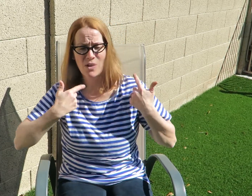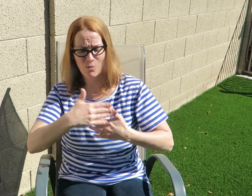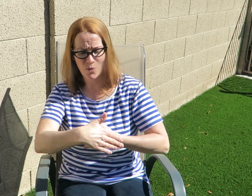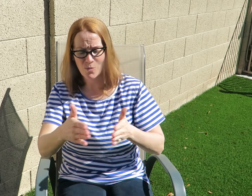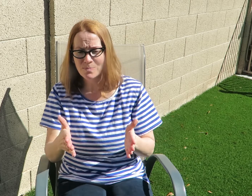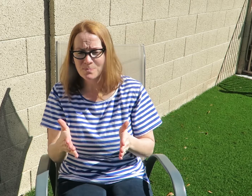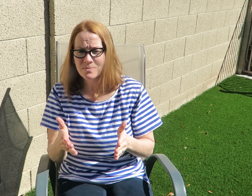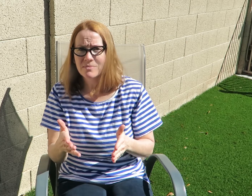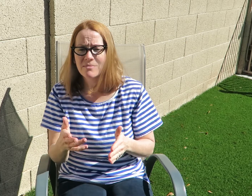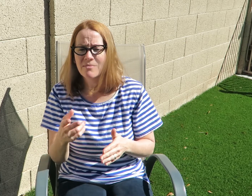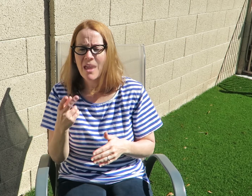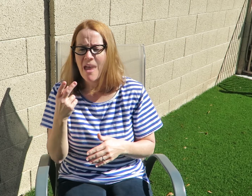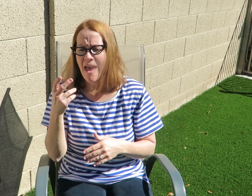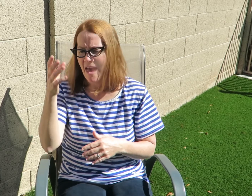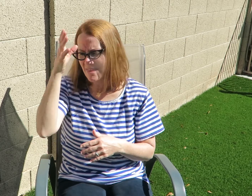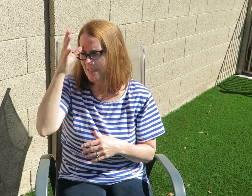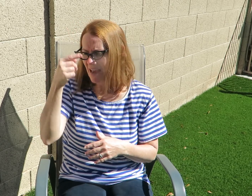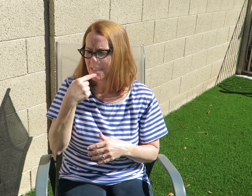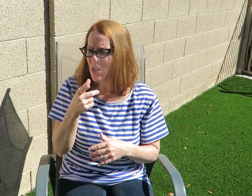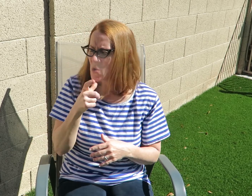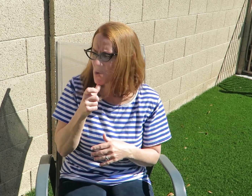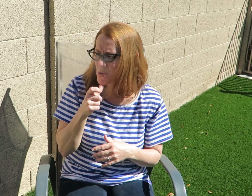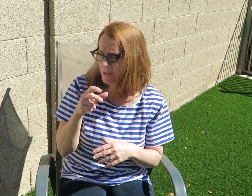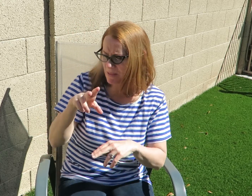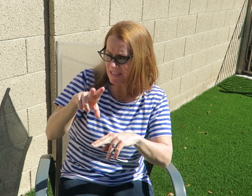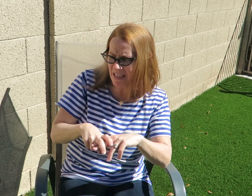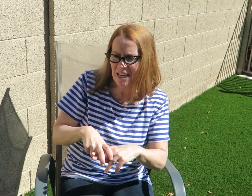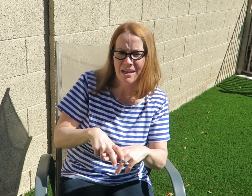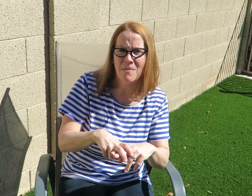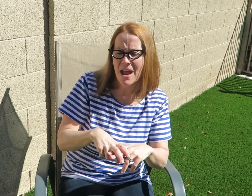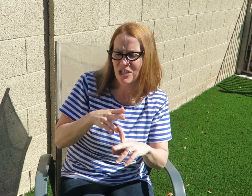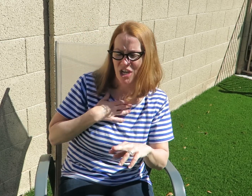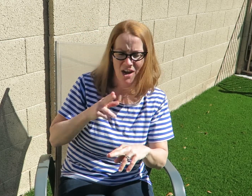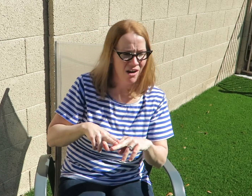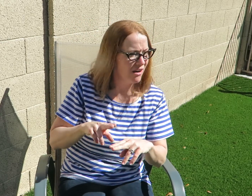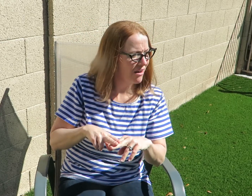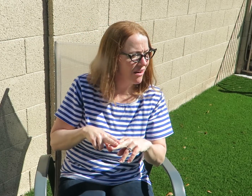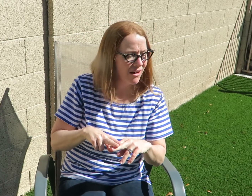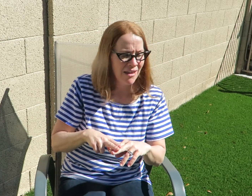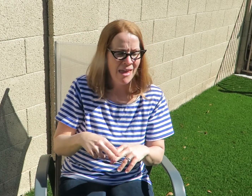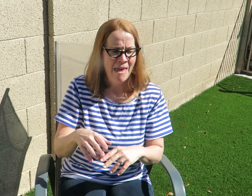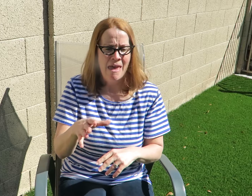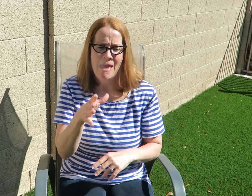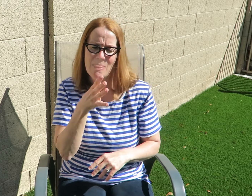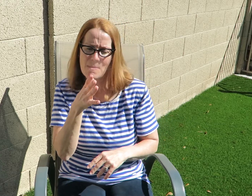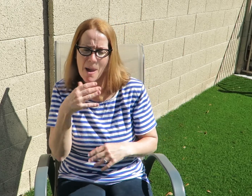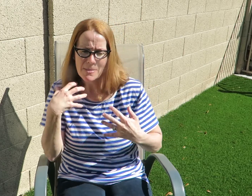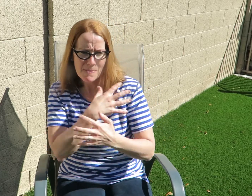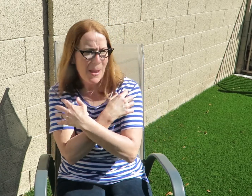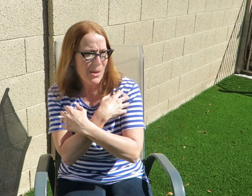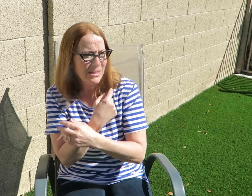living room, and the daddy said, who has been sitting in my chair? And the mommy bear